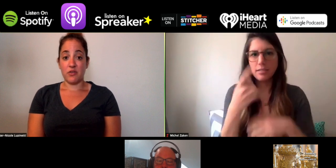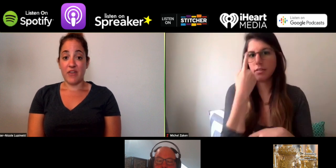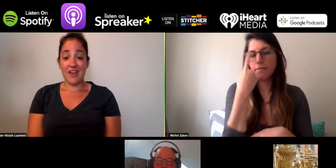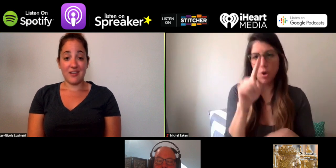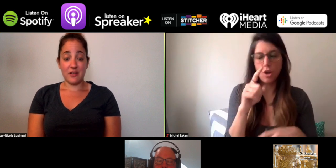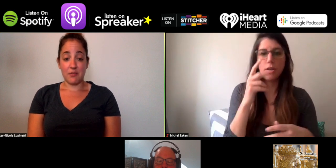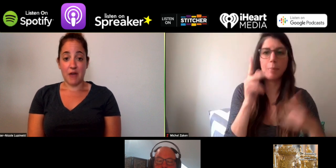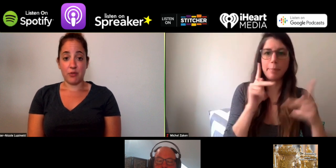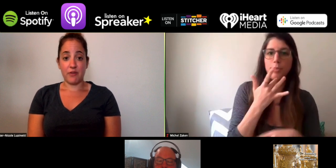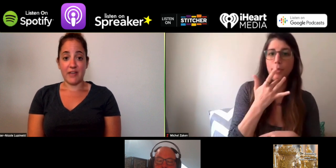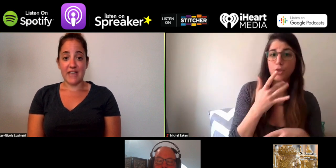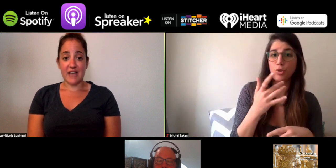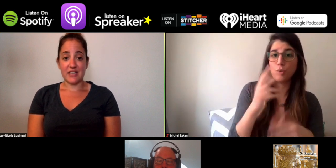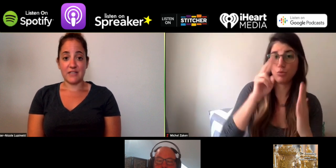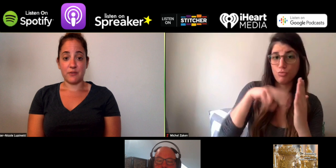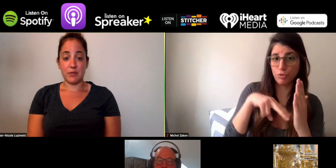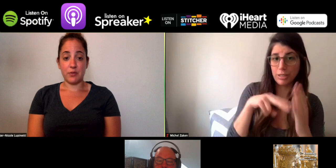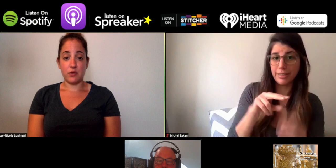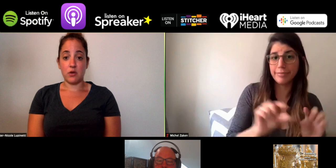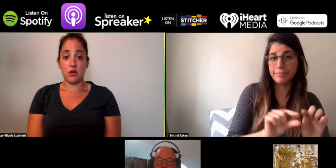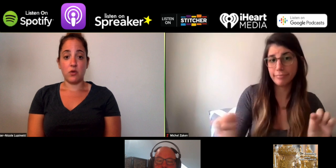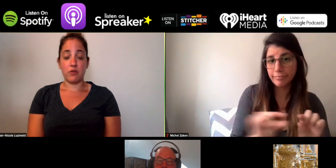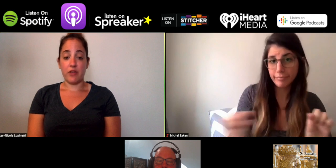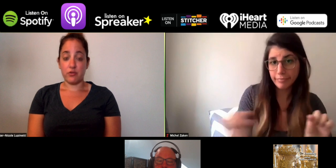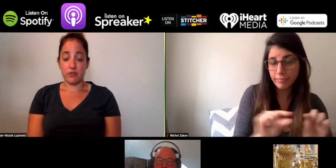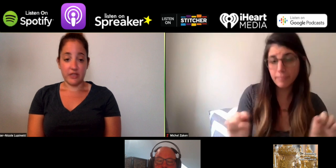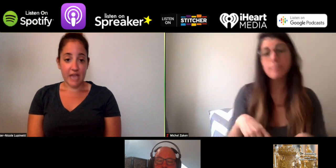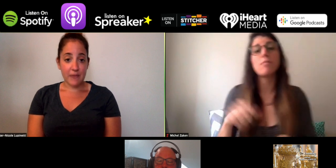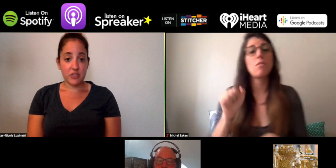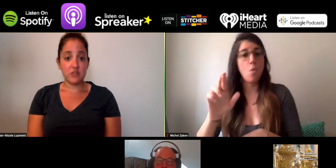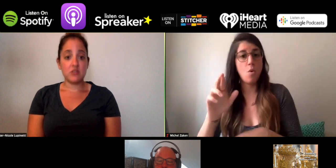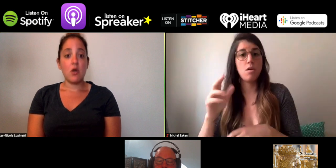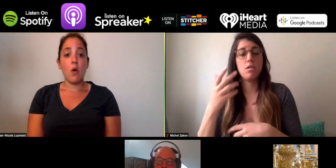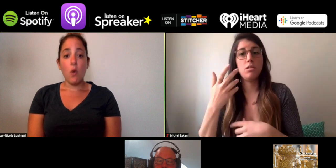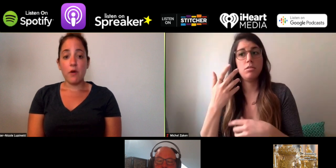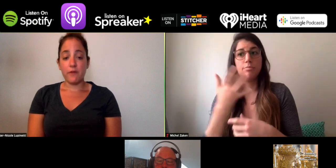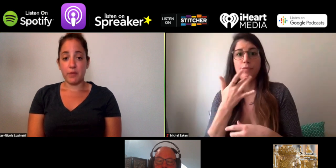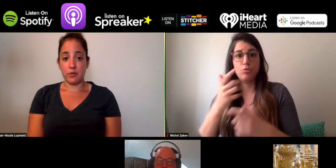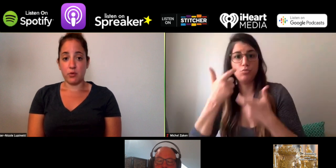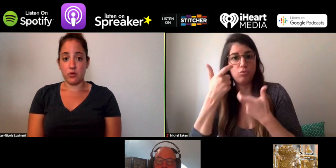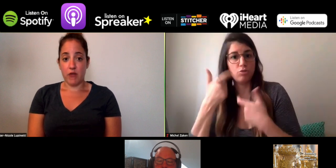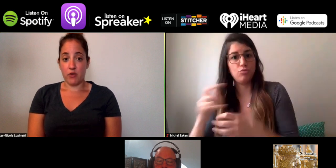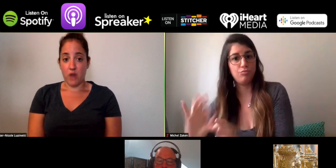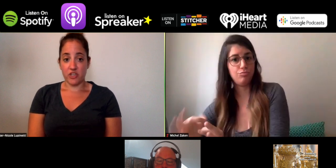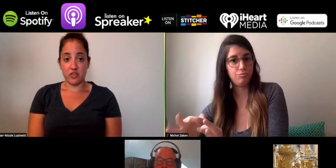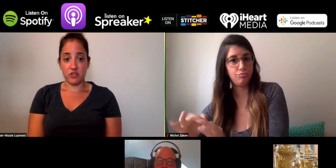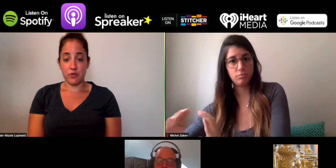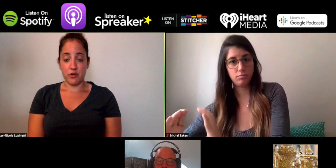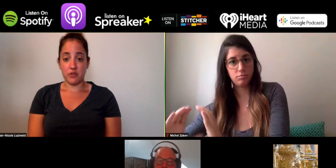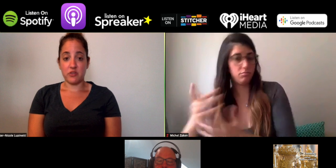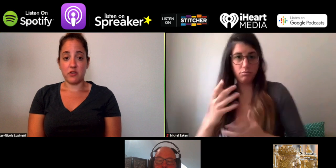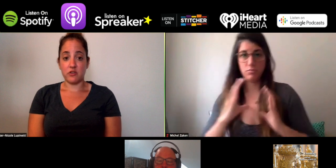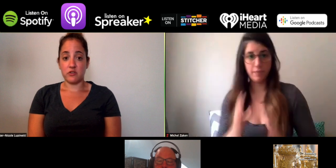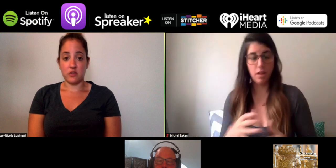So that model provides access for people who would rather read the captions or for people who would rather watching the